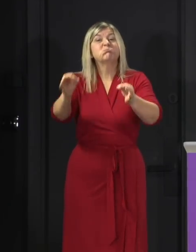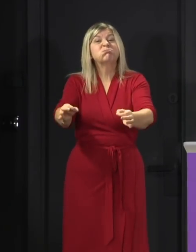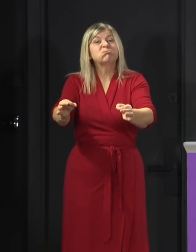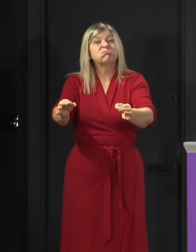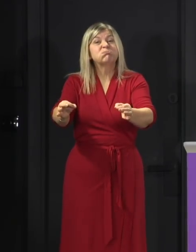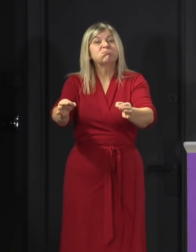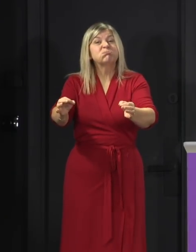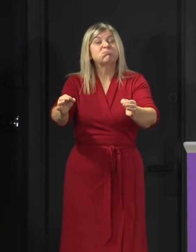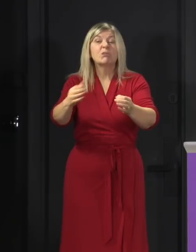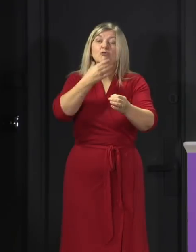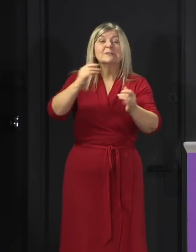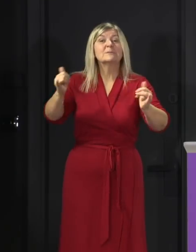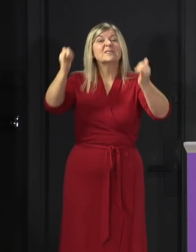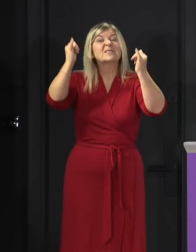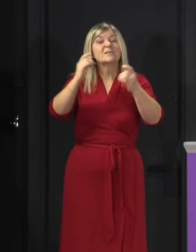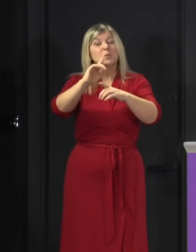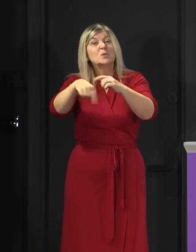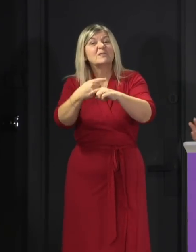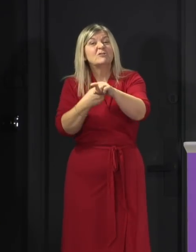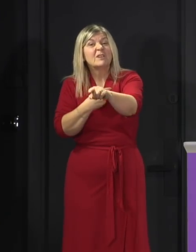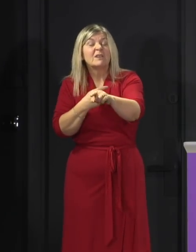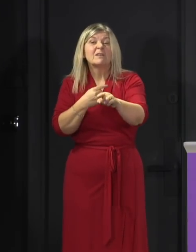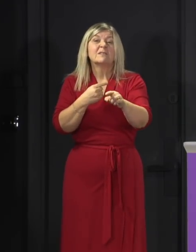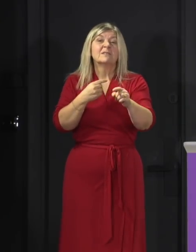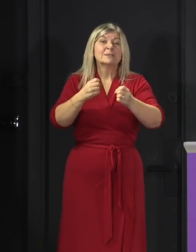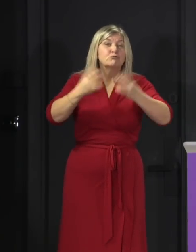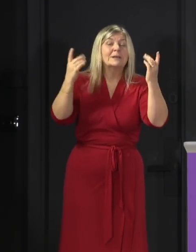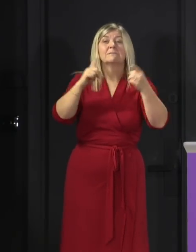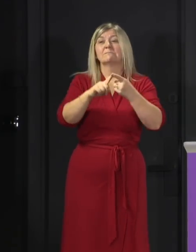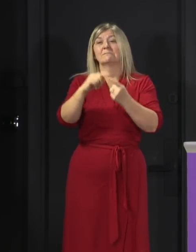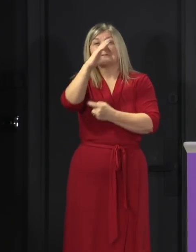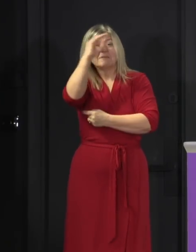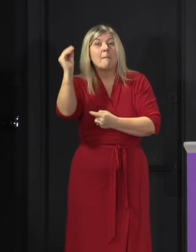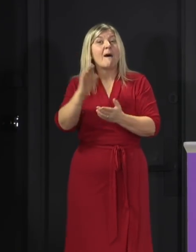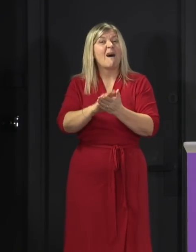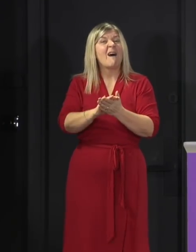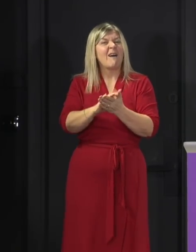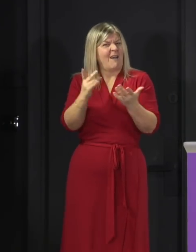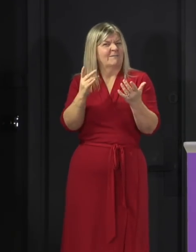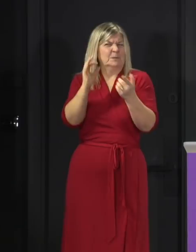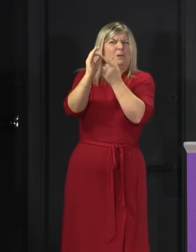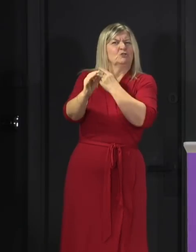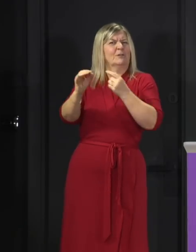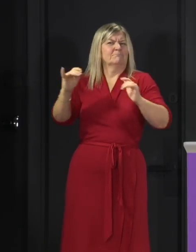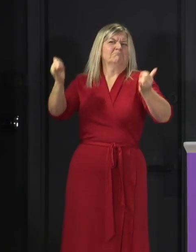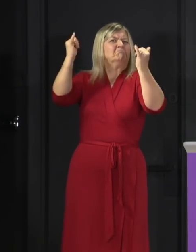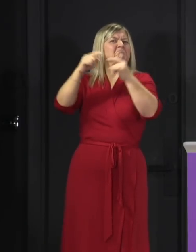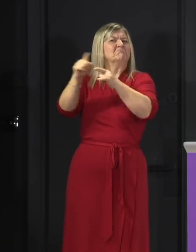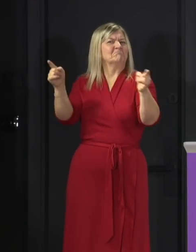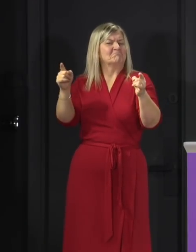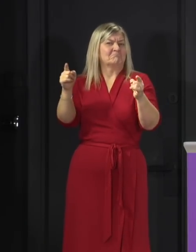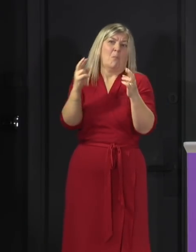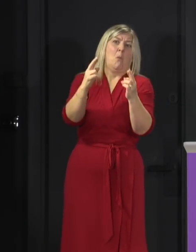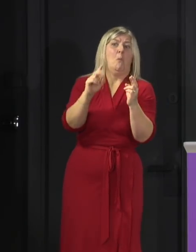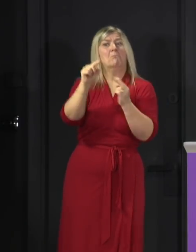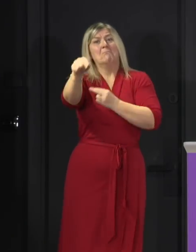celebration until into next year, perhaps the spring or the summer of next year, when hopefully we will be starting to see some greater normality return